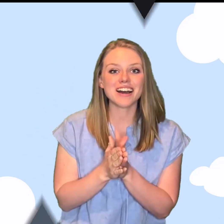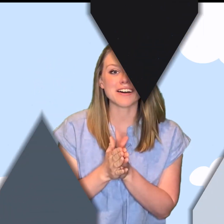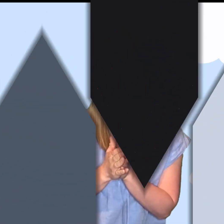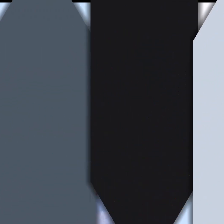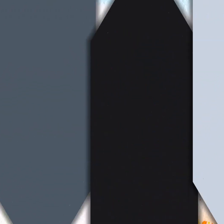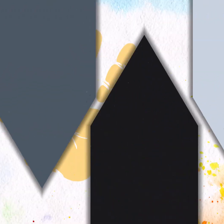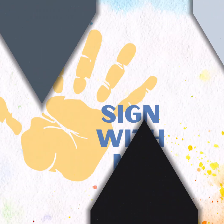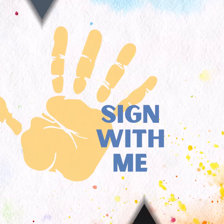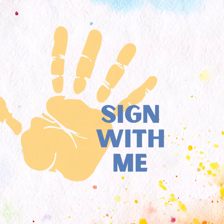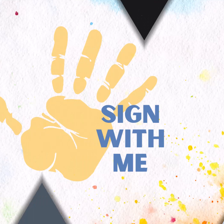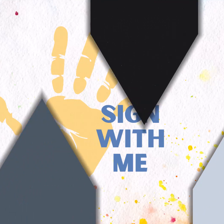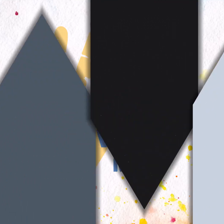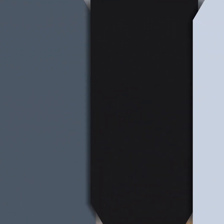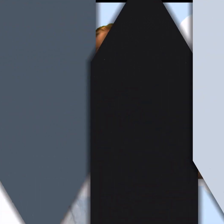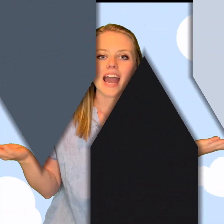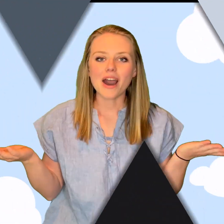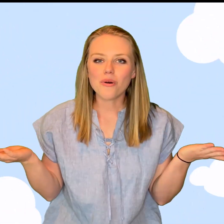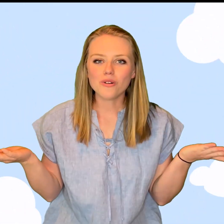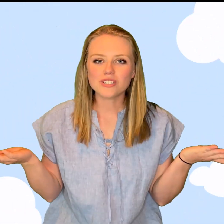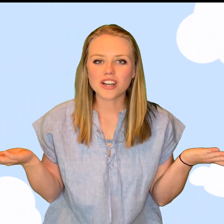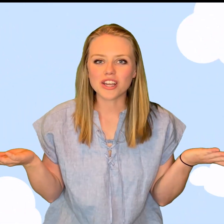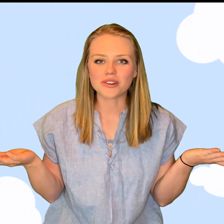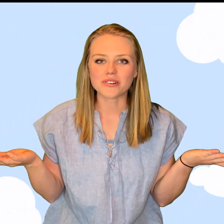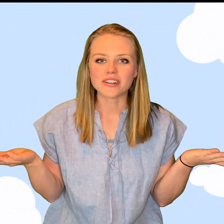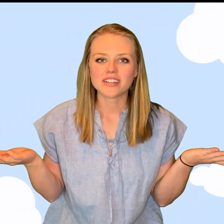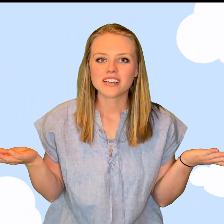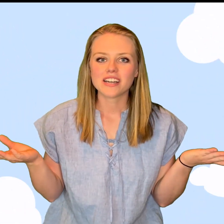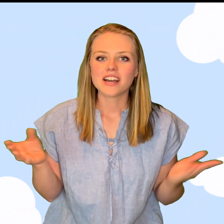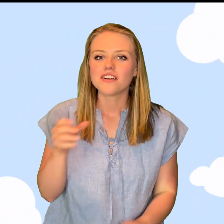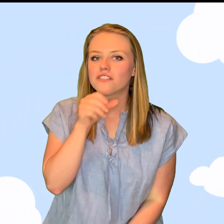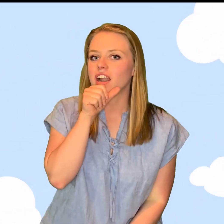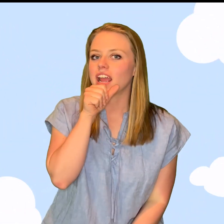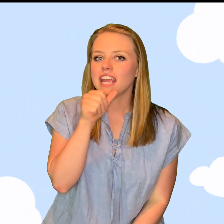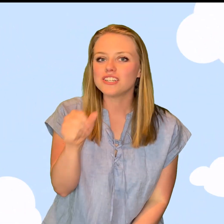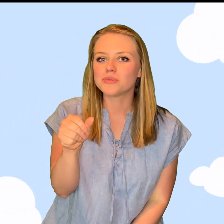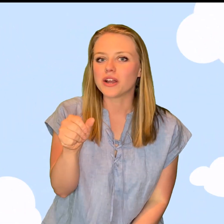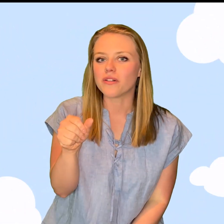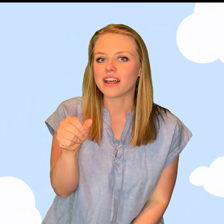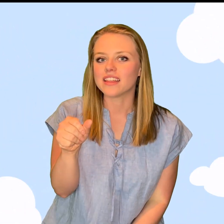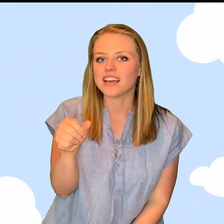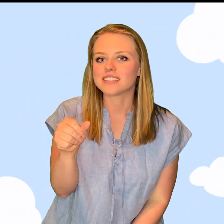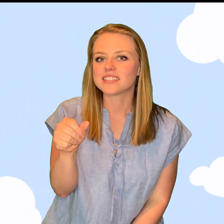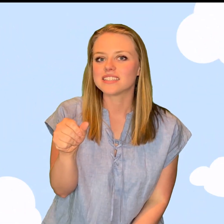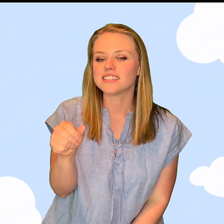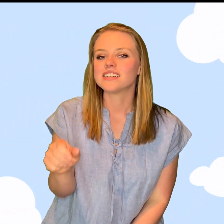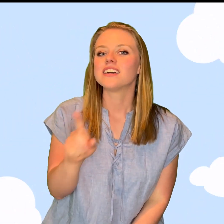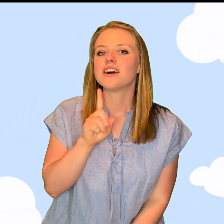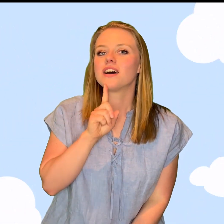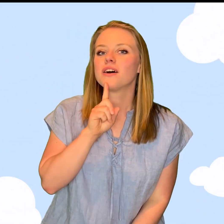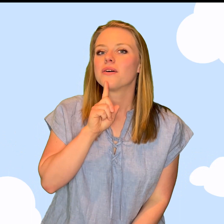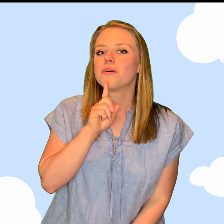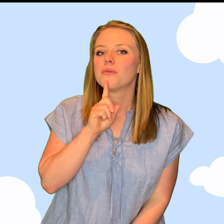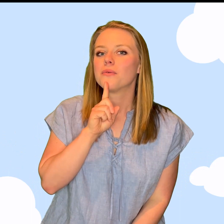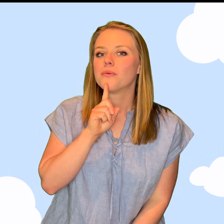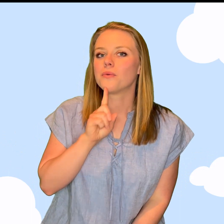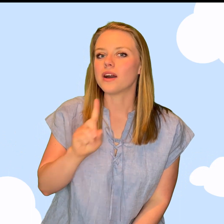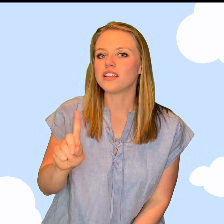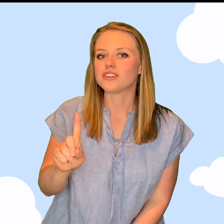job! How old are you? For age, we go like this. 1 year